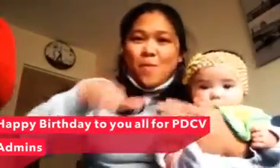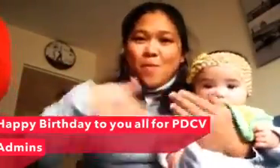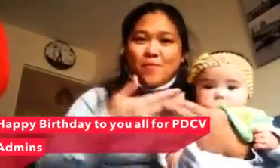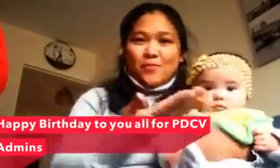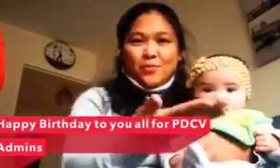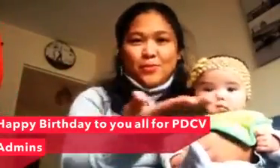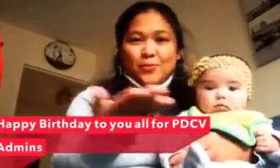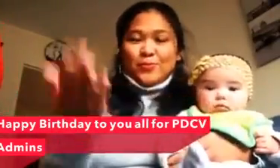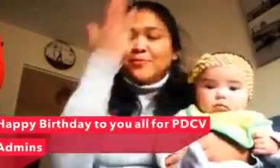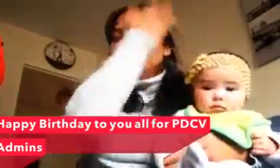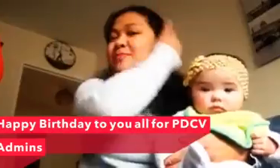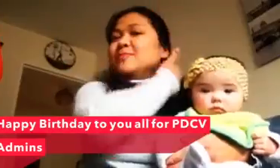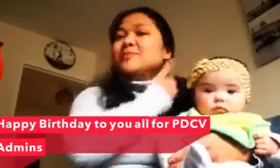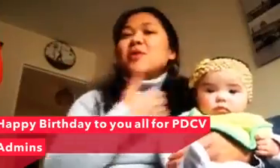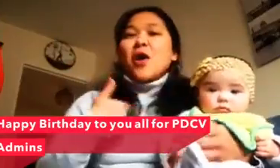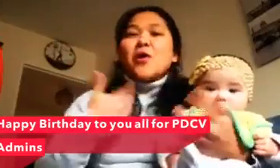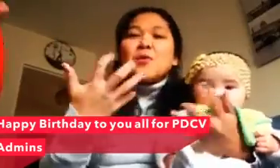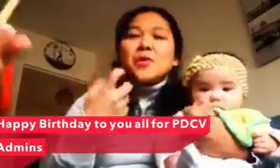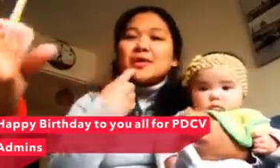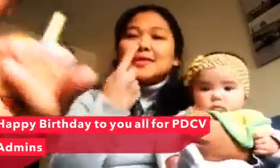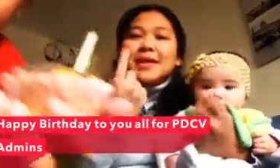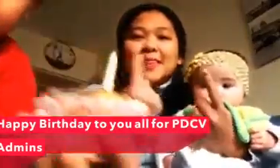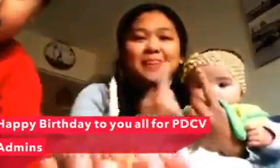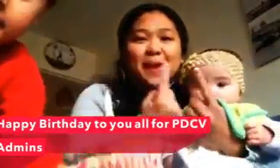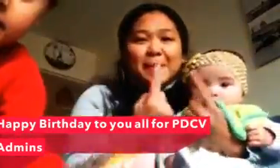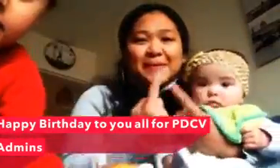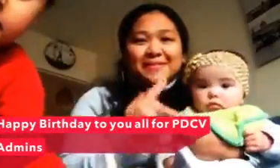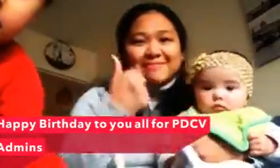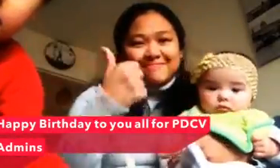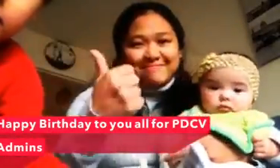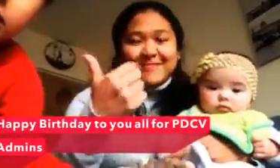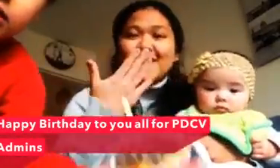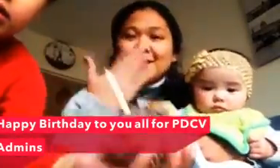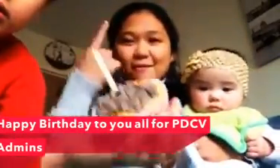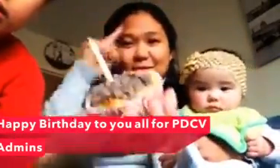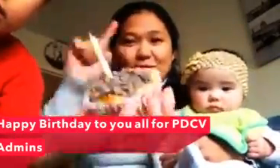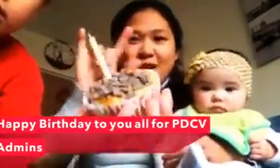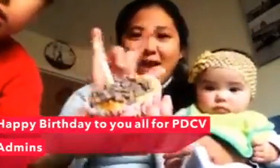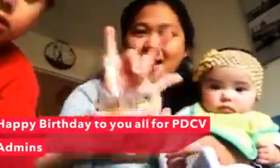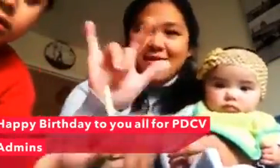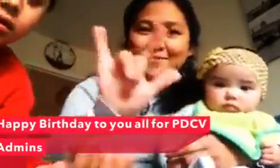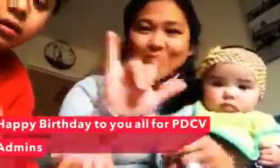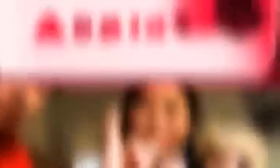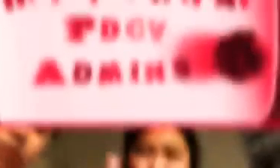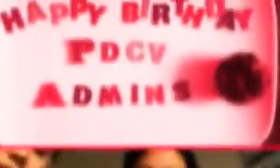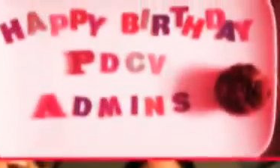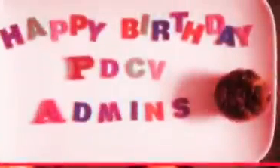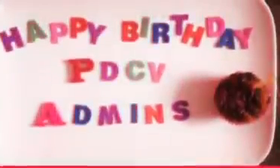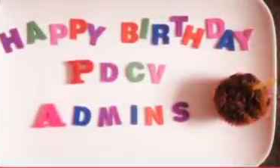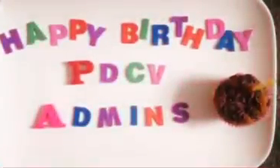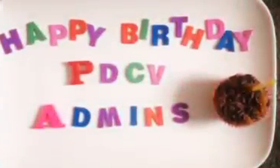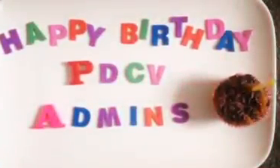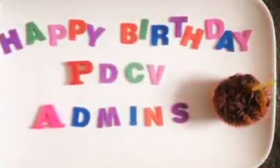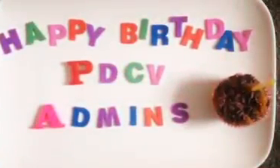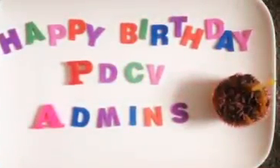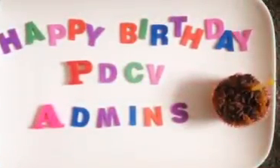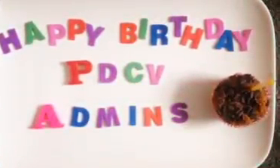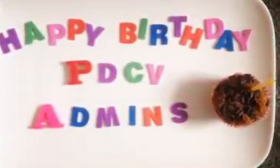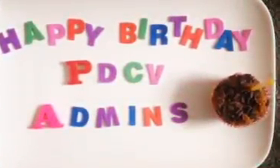Where we can be I'm always one So there's love Where